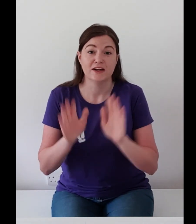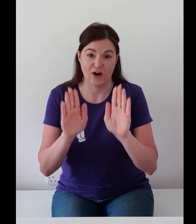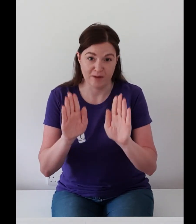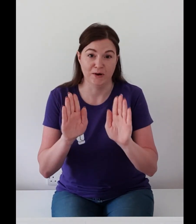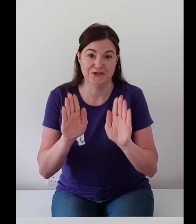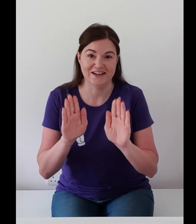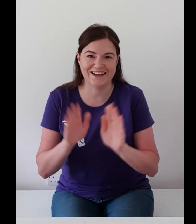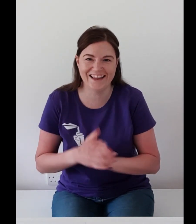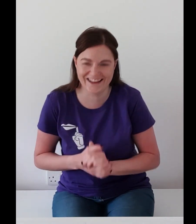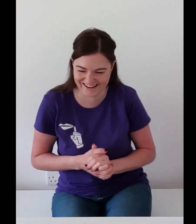I apologise.